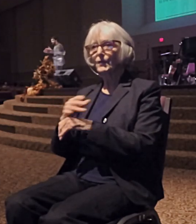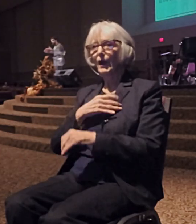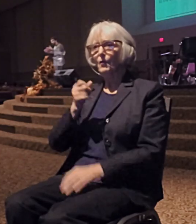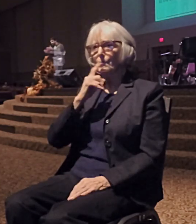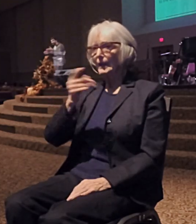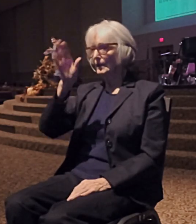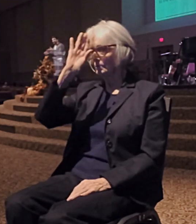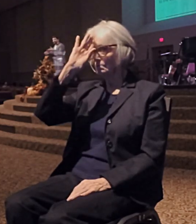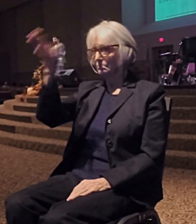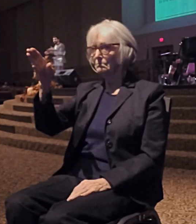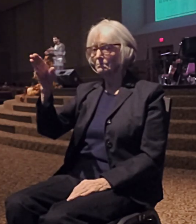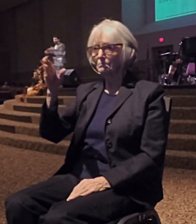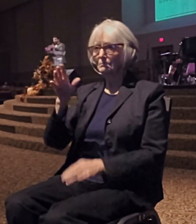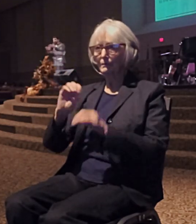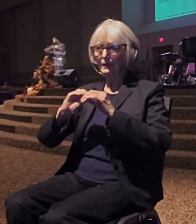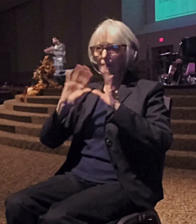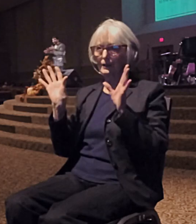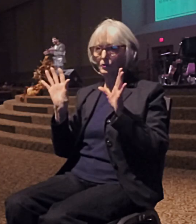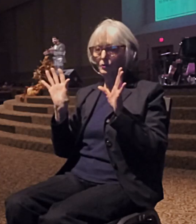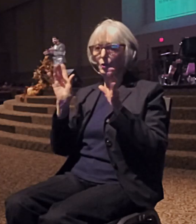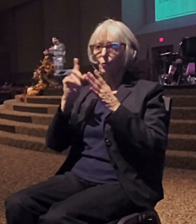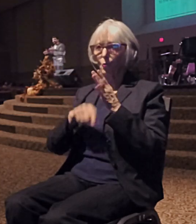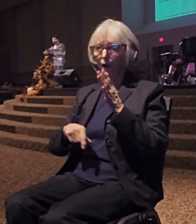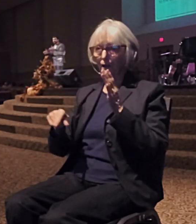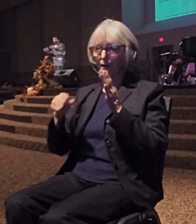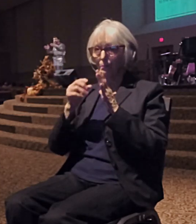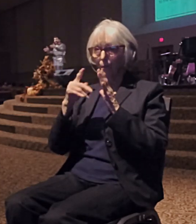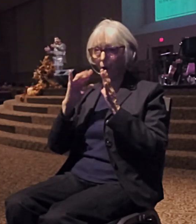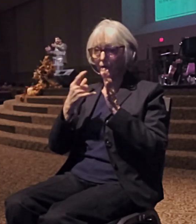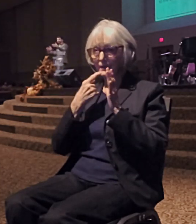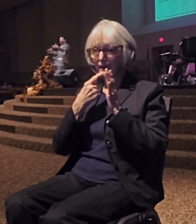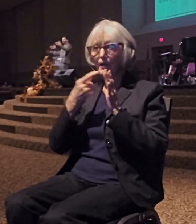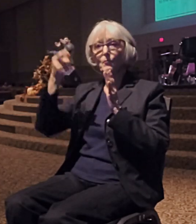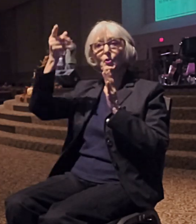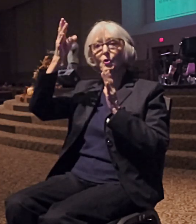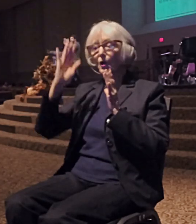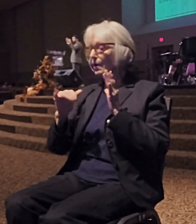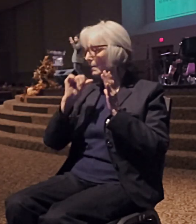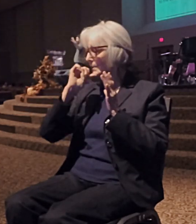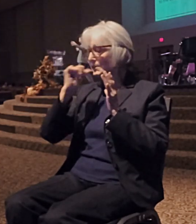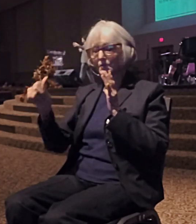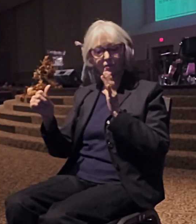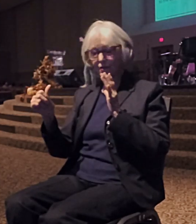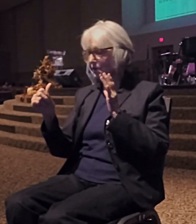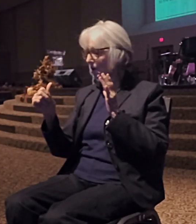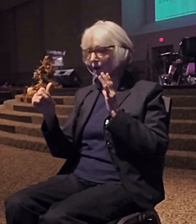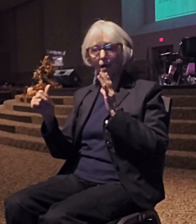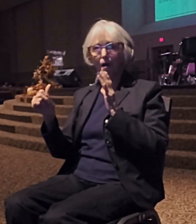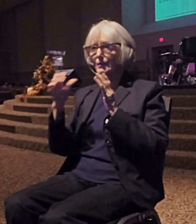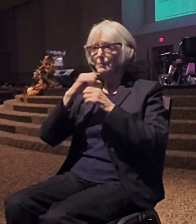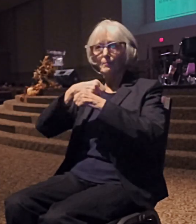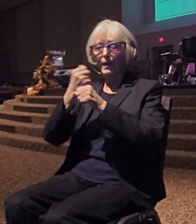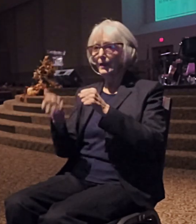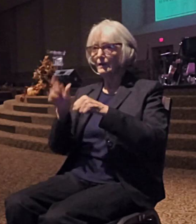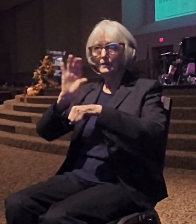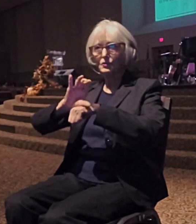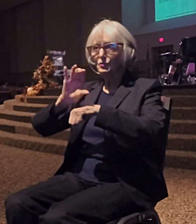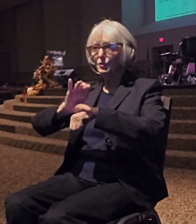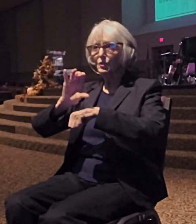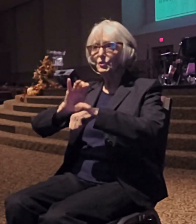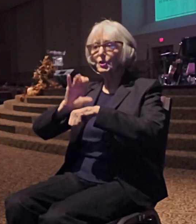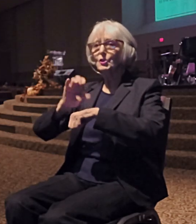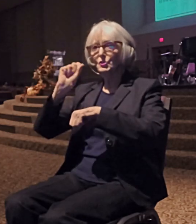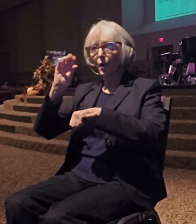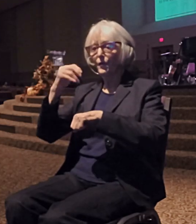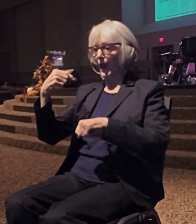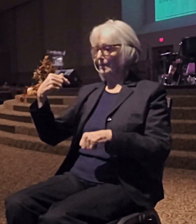clear what he's saying. What he's saying is God has not fashioned his church such that